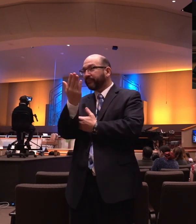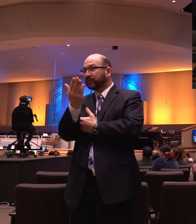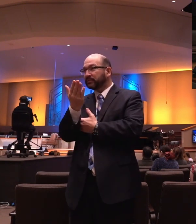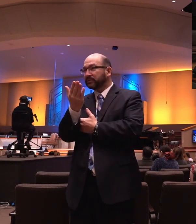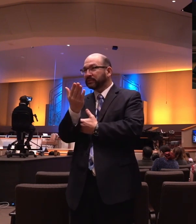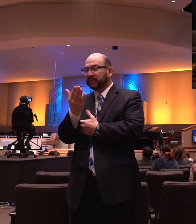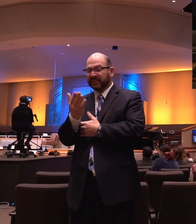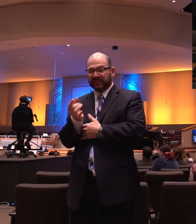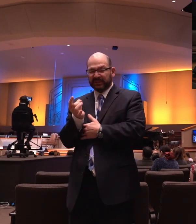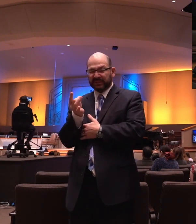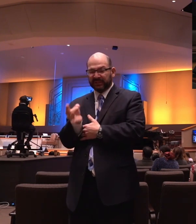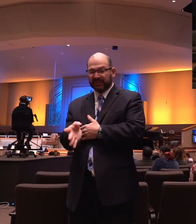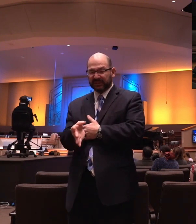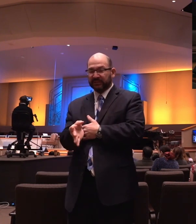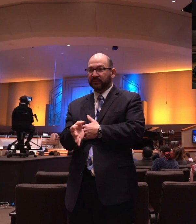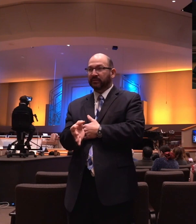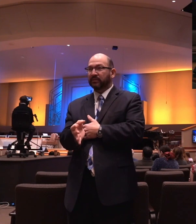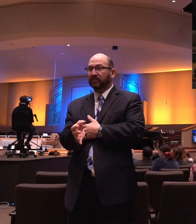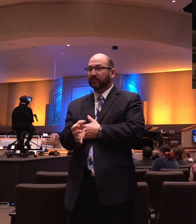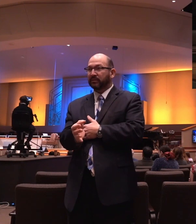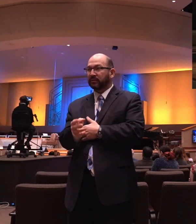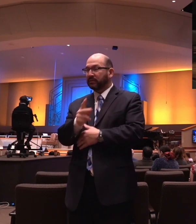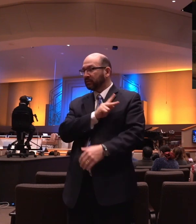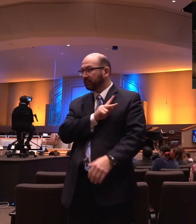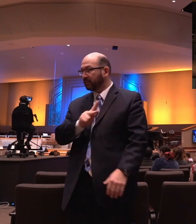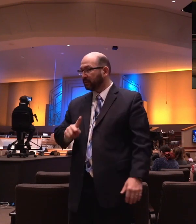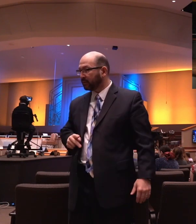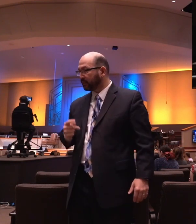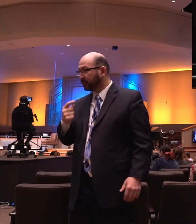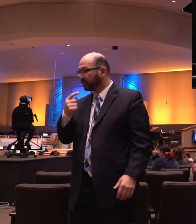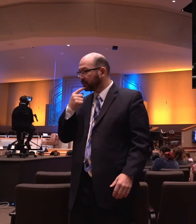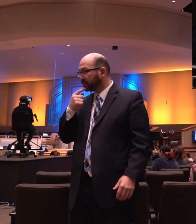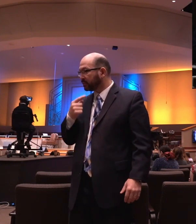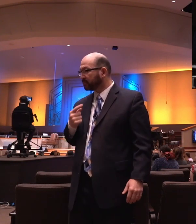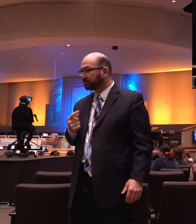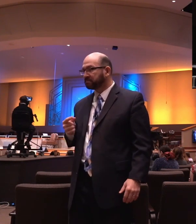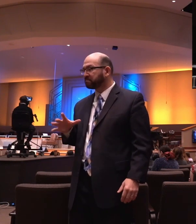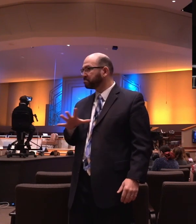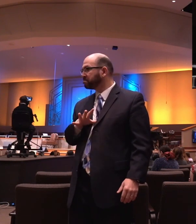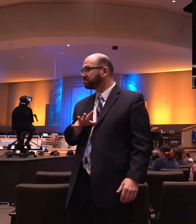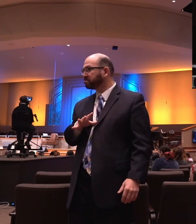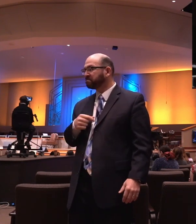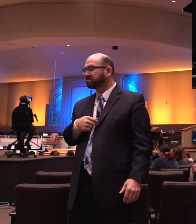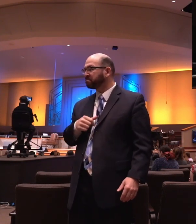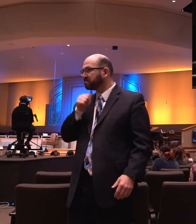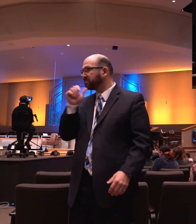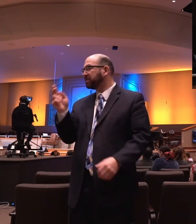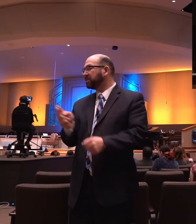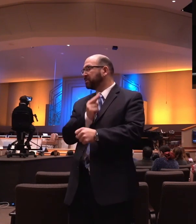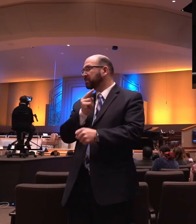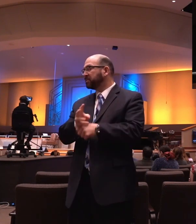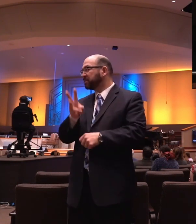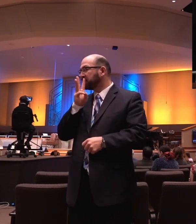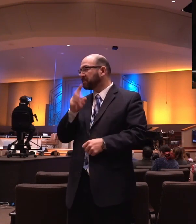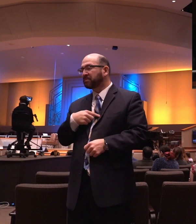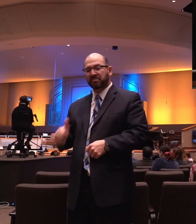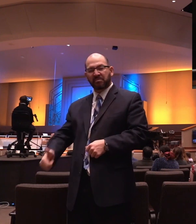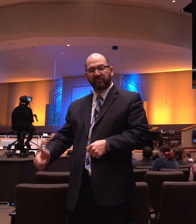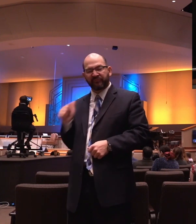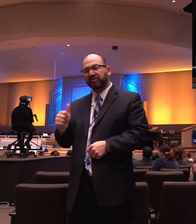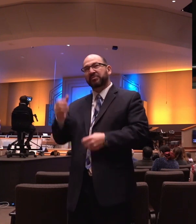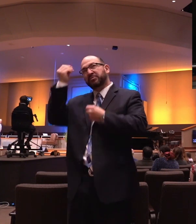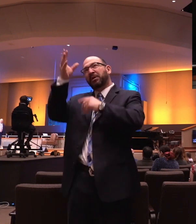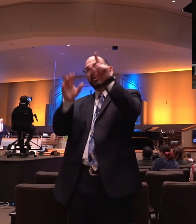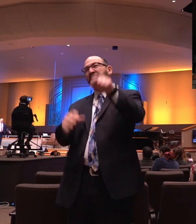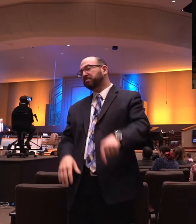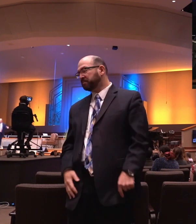Nasty. Pharaoh said, it doesn't matter. I'll eat my oatmeal dry. I'm not going to obey God. And so he